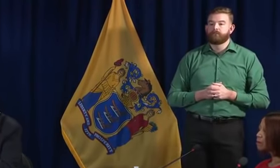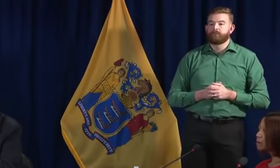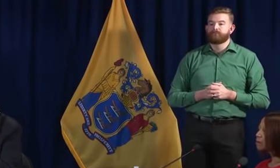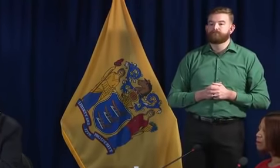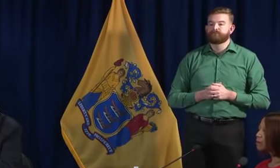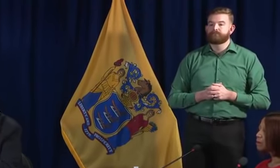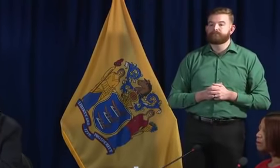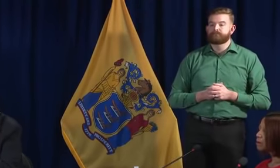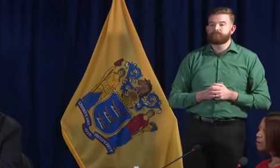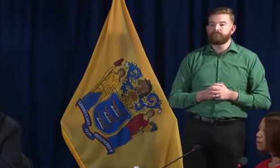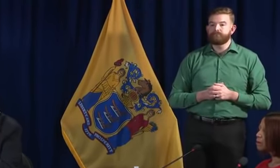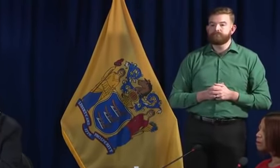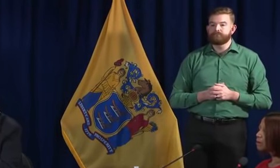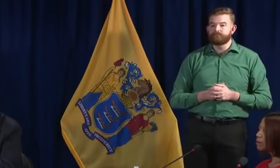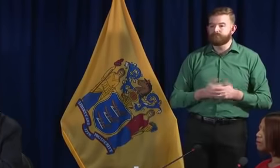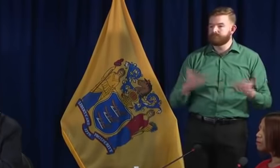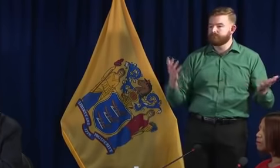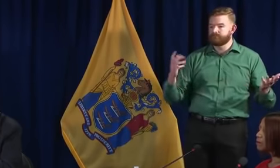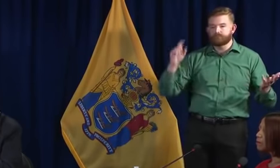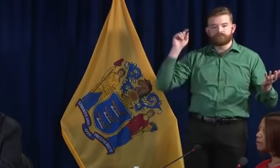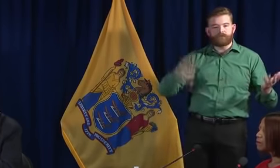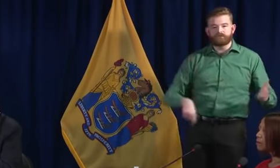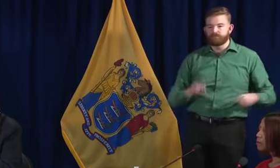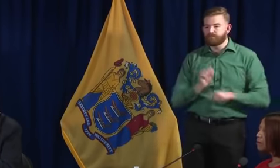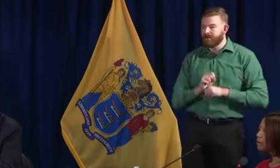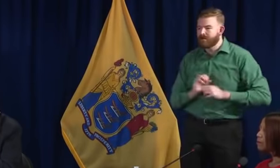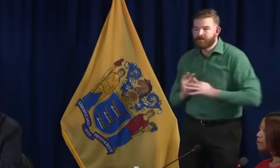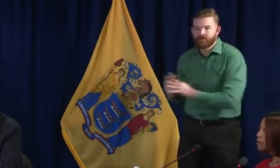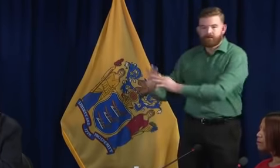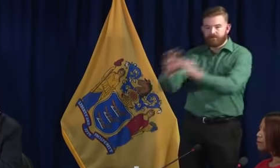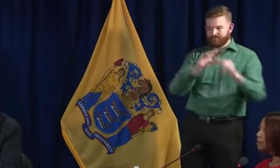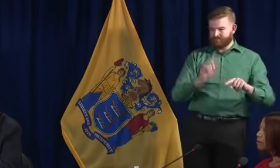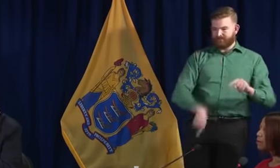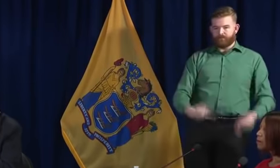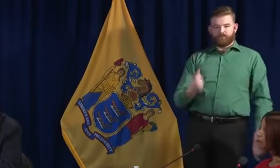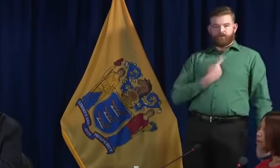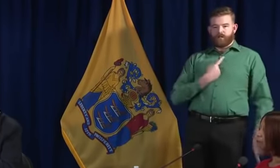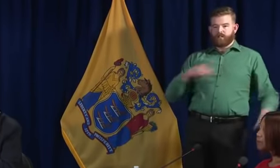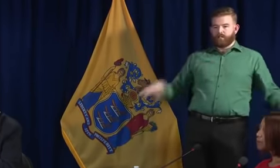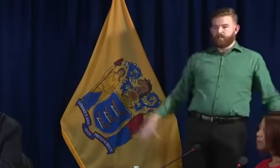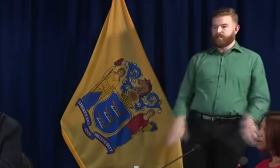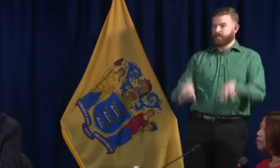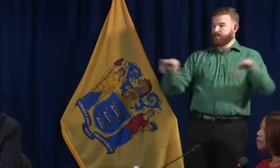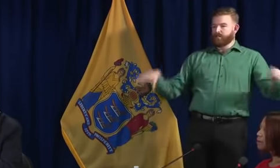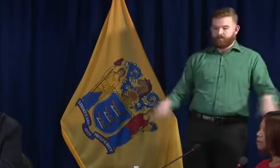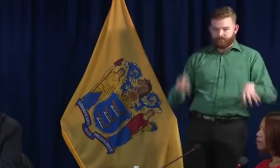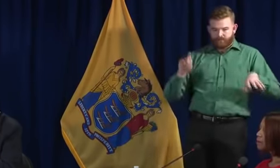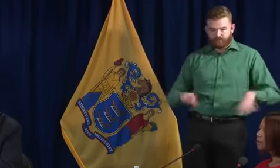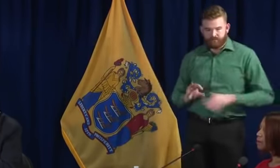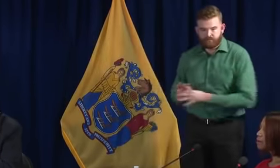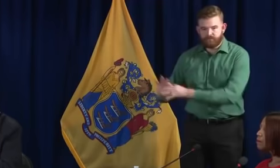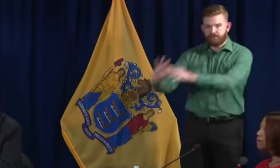government, across the range of government agencies and departments. And again, we started